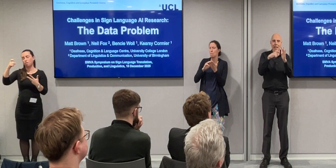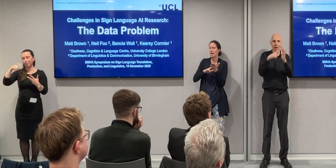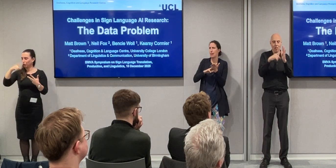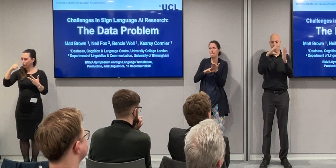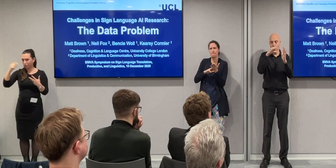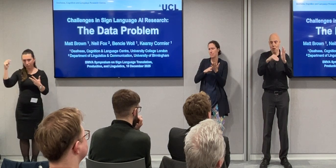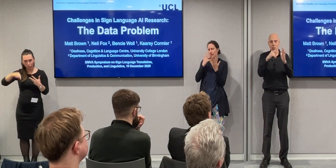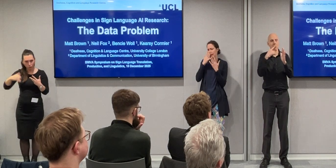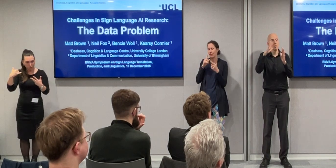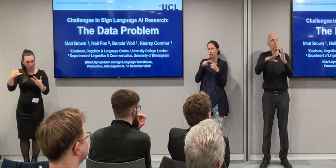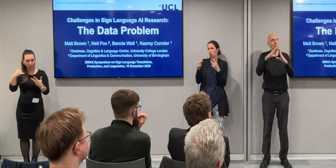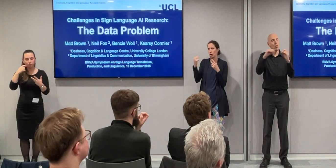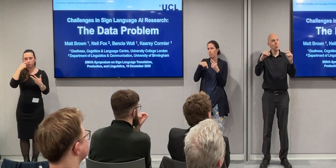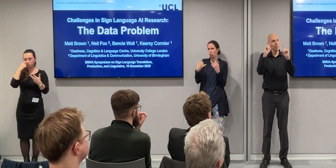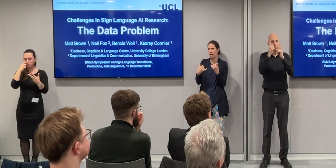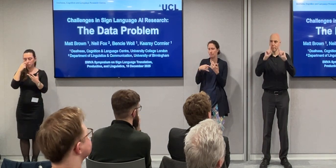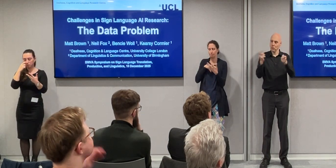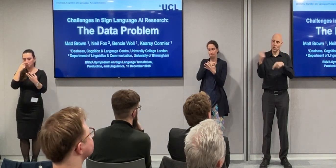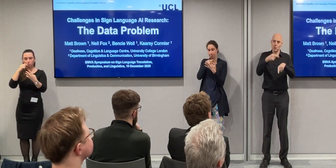couldn't be here today.